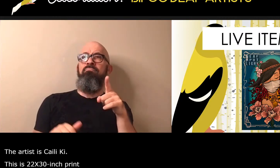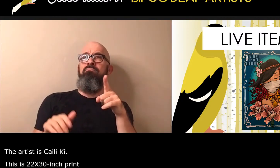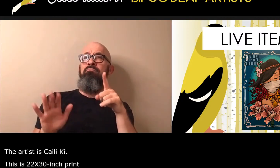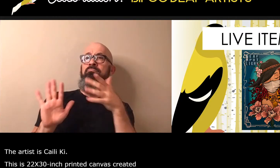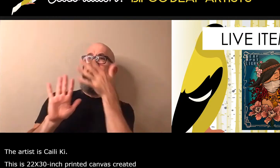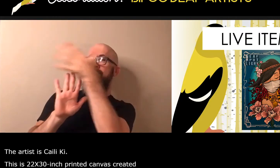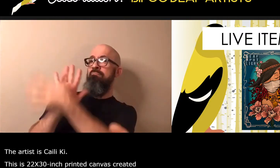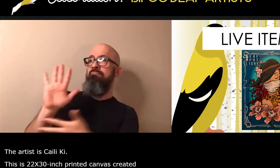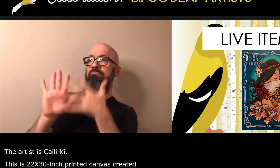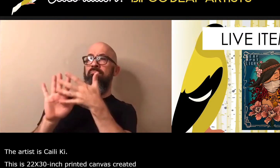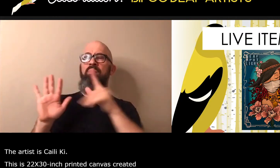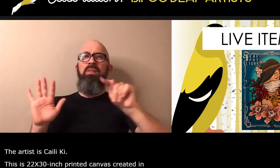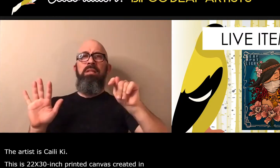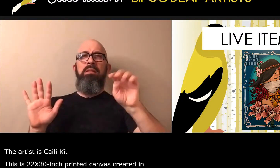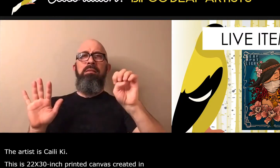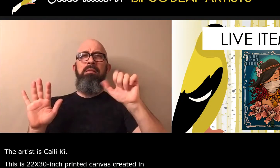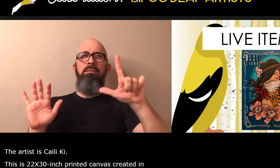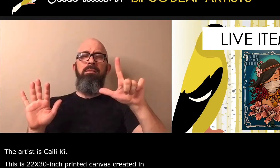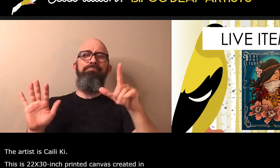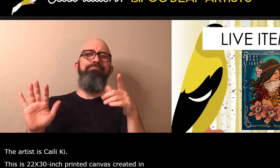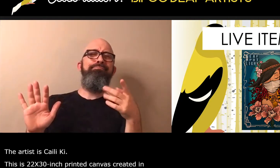2020.